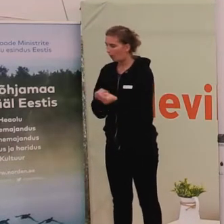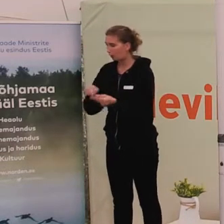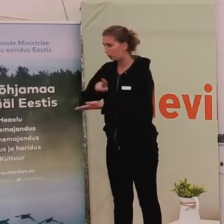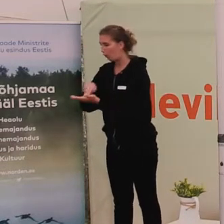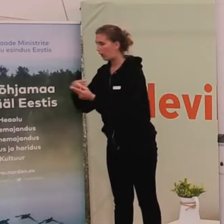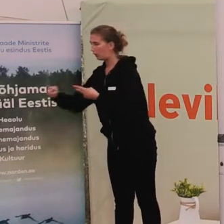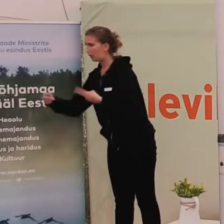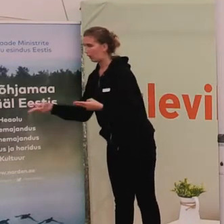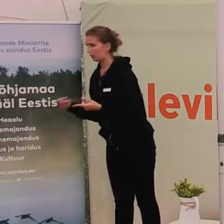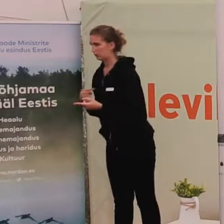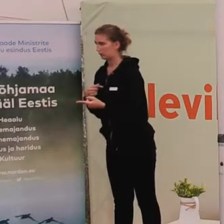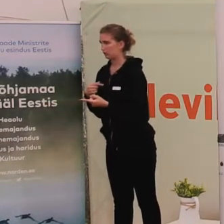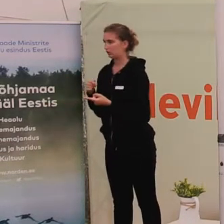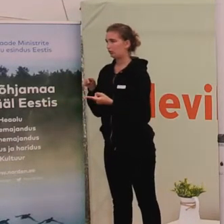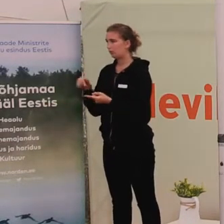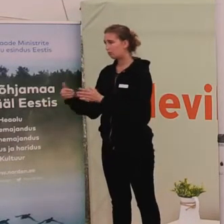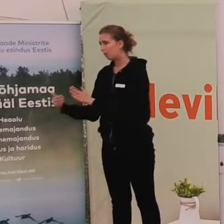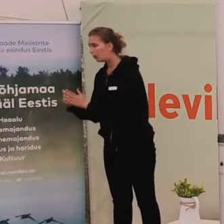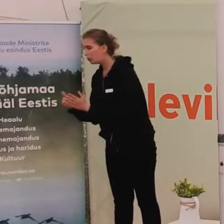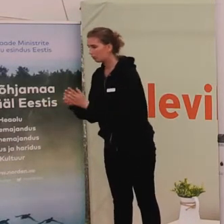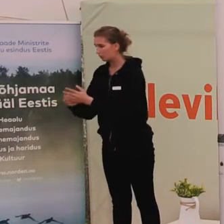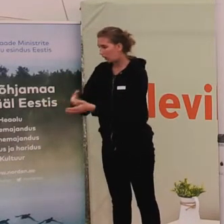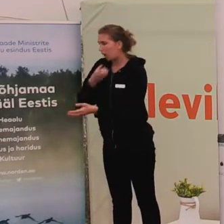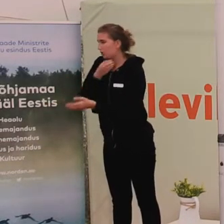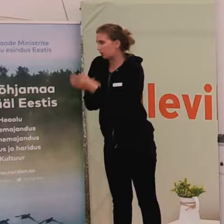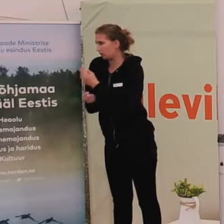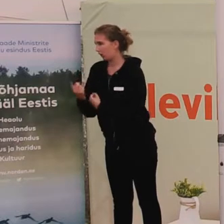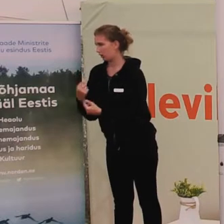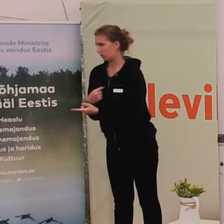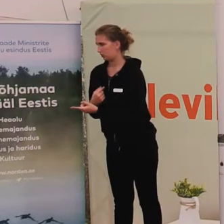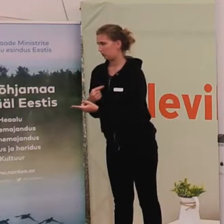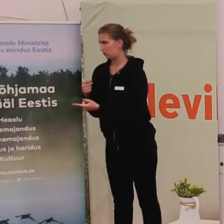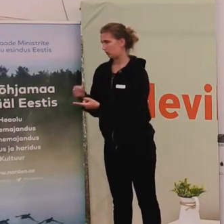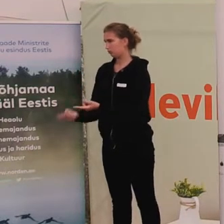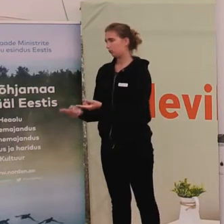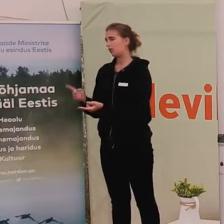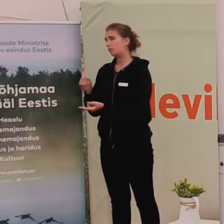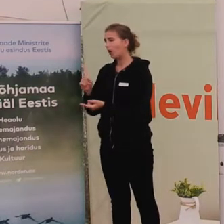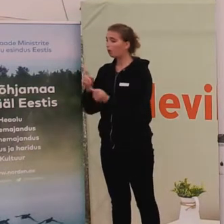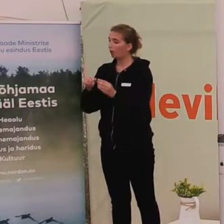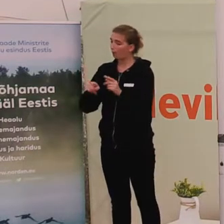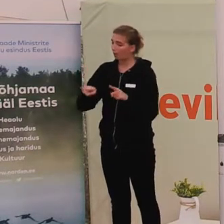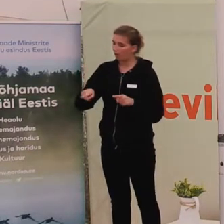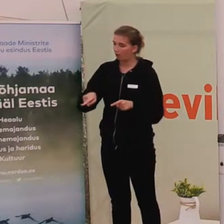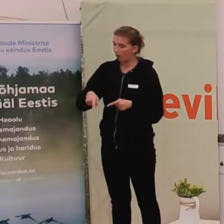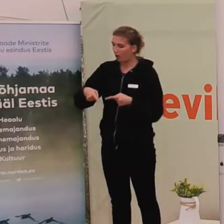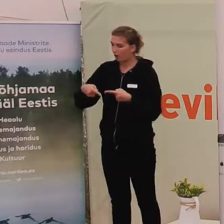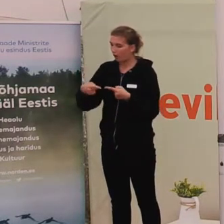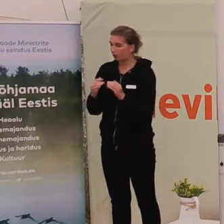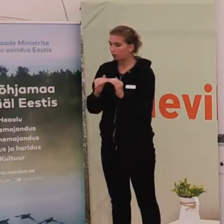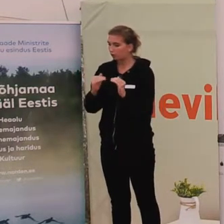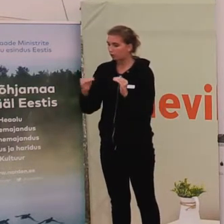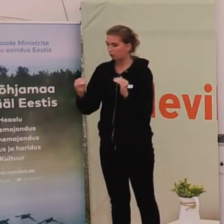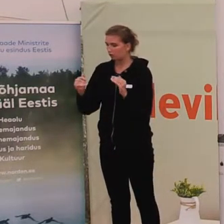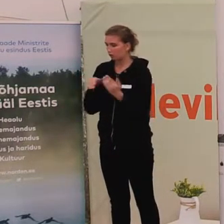made financial crisis and debt crisis, and then afterwards it also had a result on growth. But the lack of growth wasn't the reason for the problems.